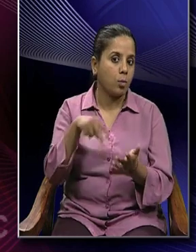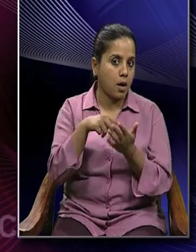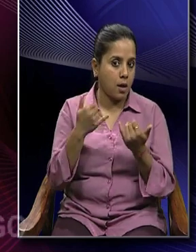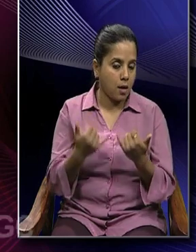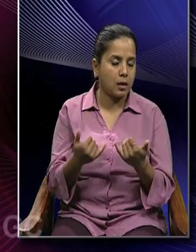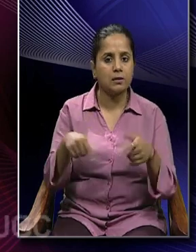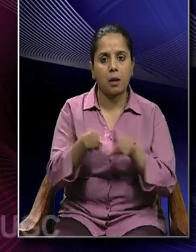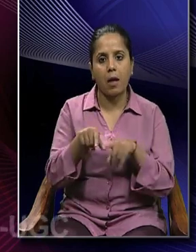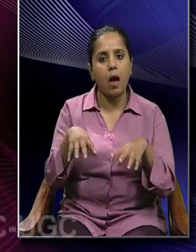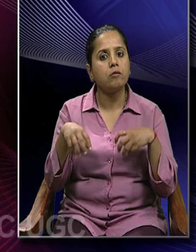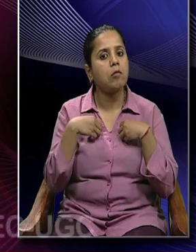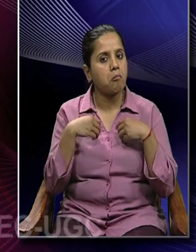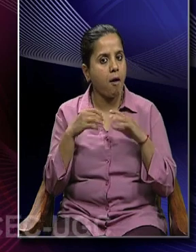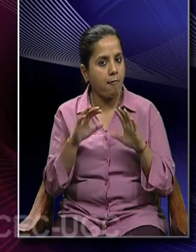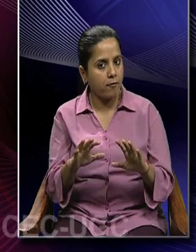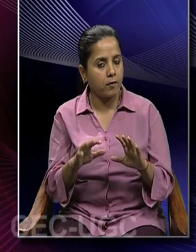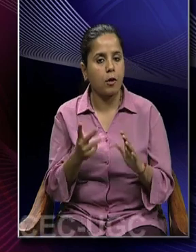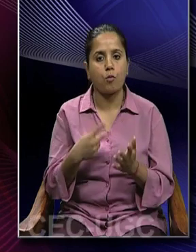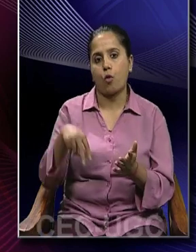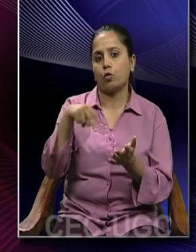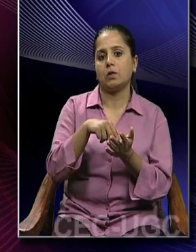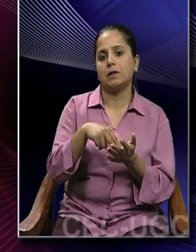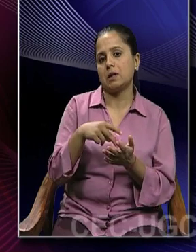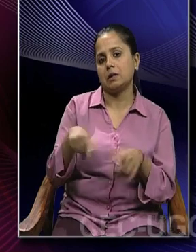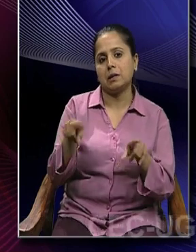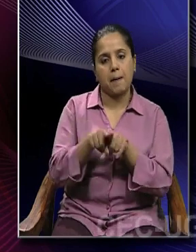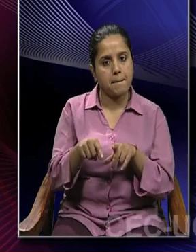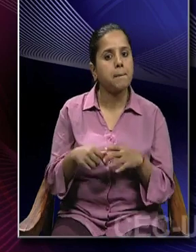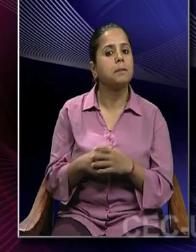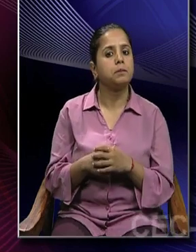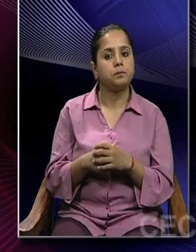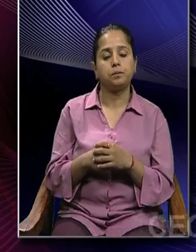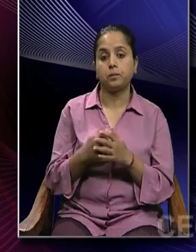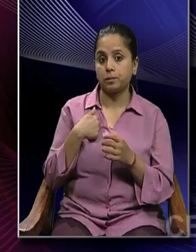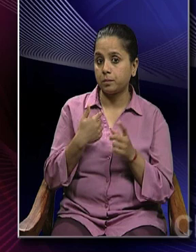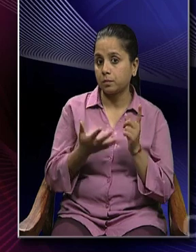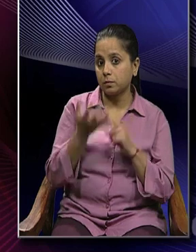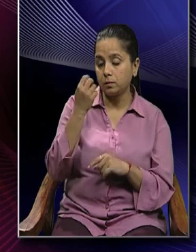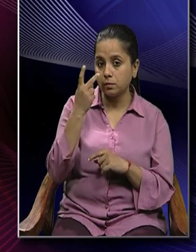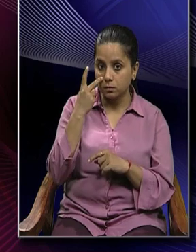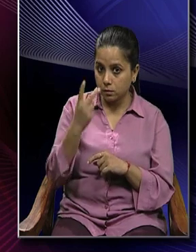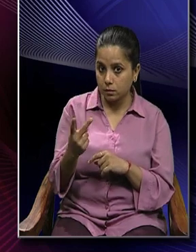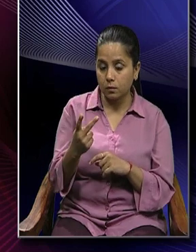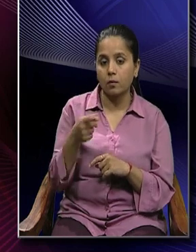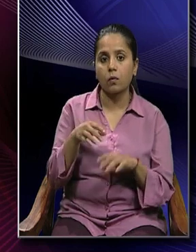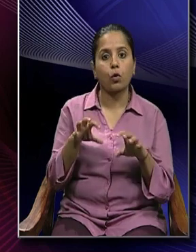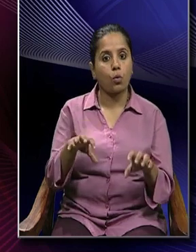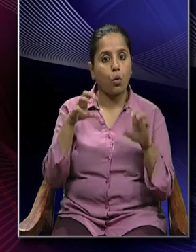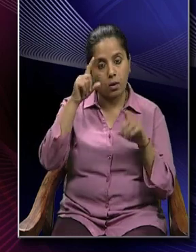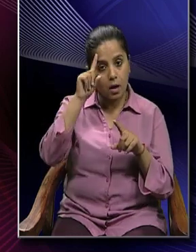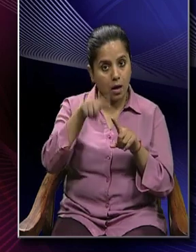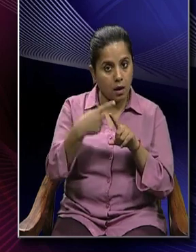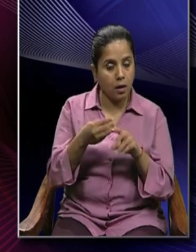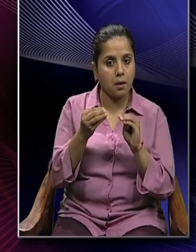is also an acceptable position as well, and we find that constitutional experts